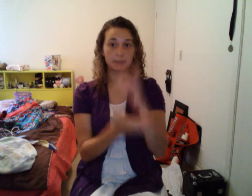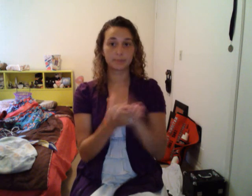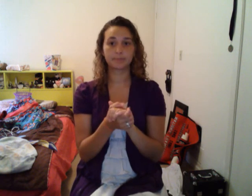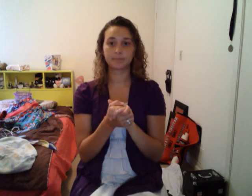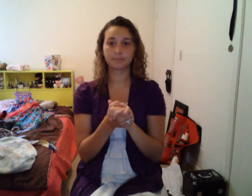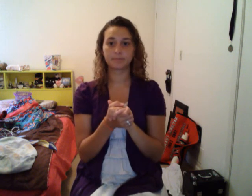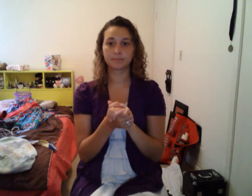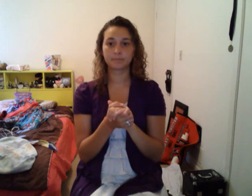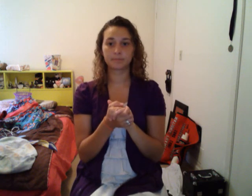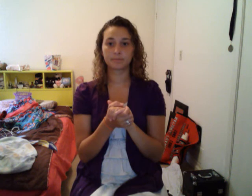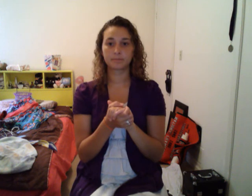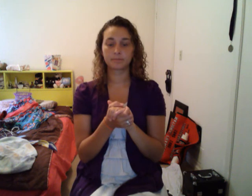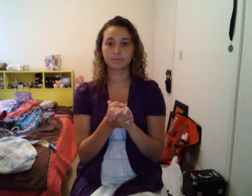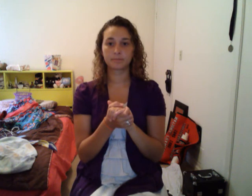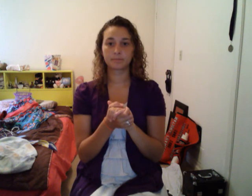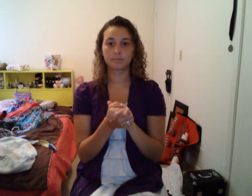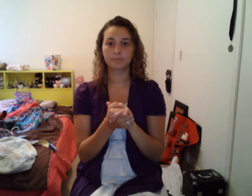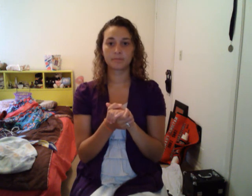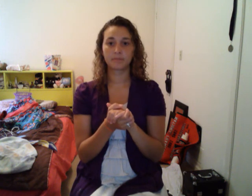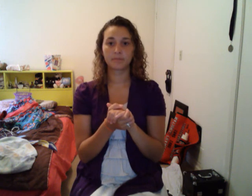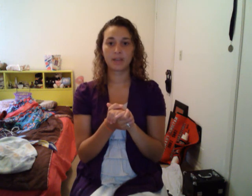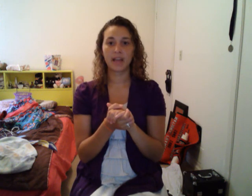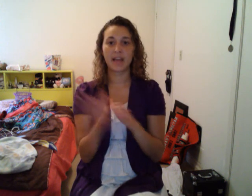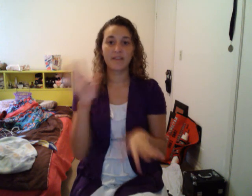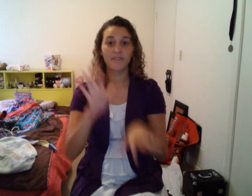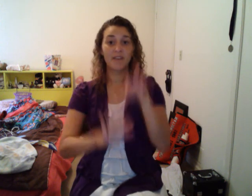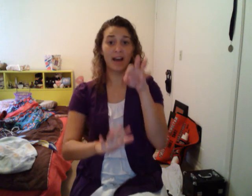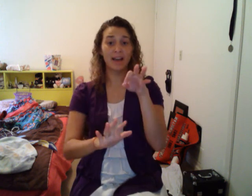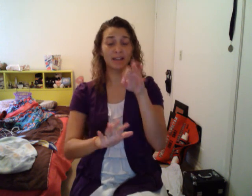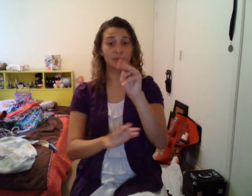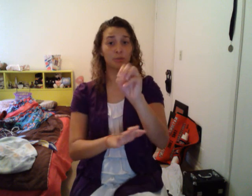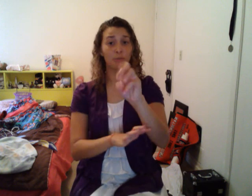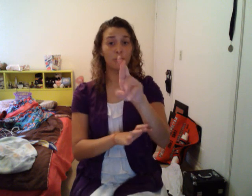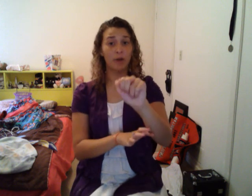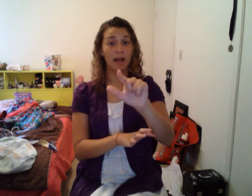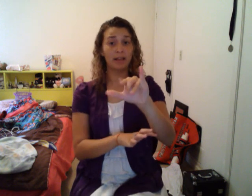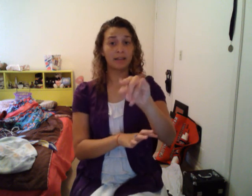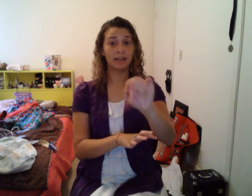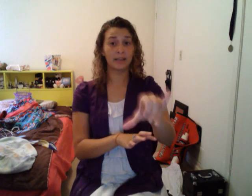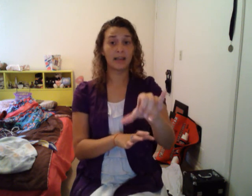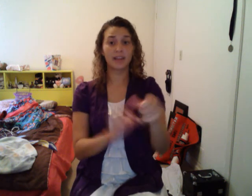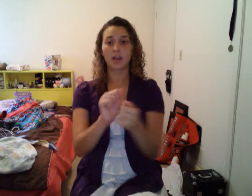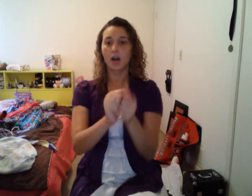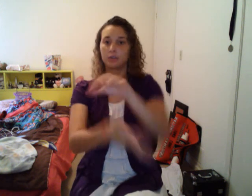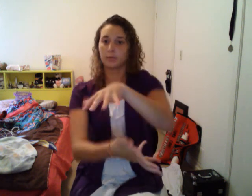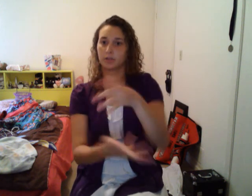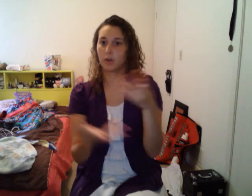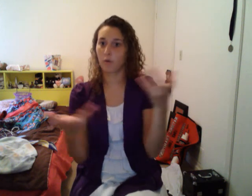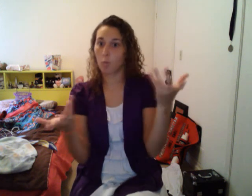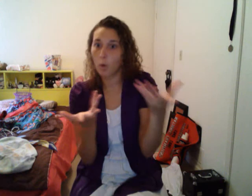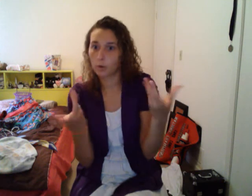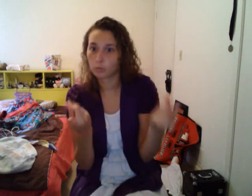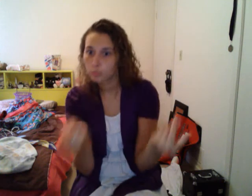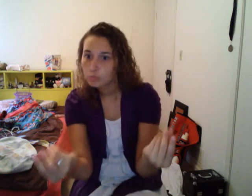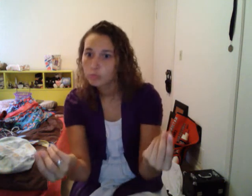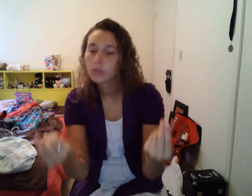Consequentialist moral reasoning locates morality in the consequences of an act, in the state of the world that will result from the thing you